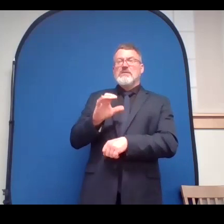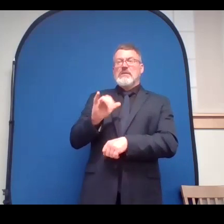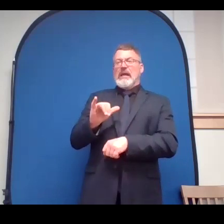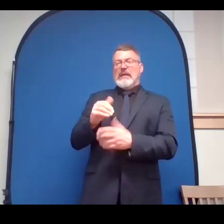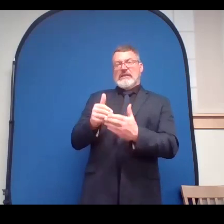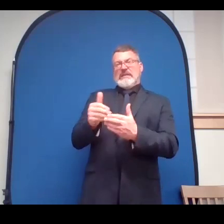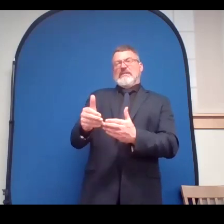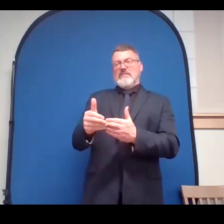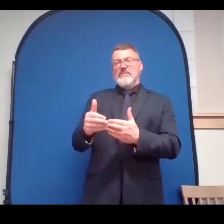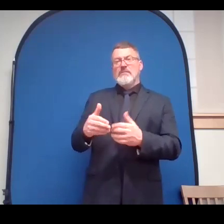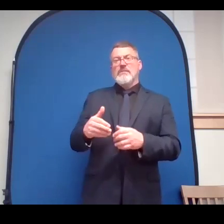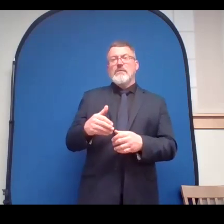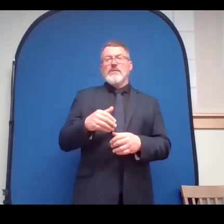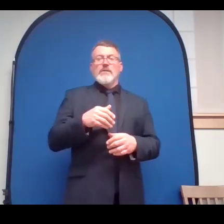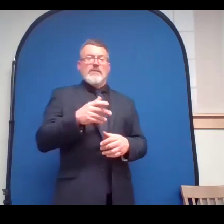Well,